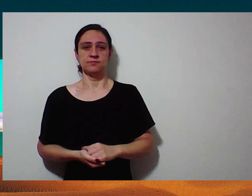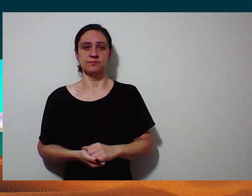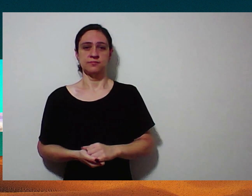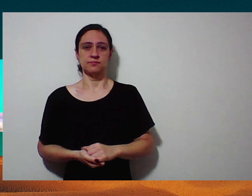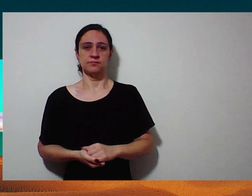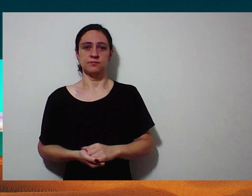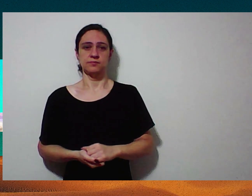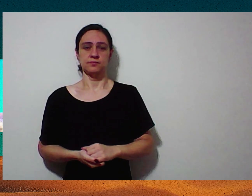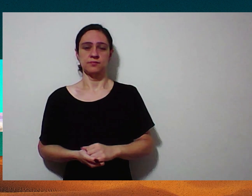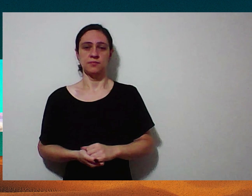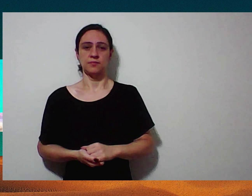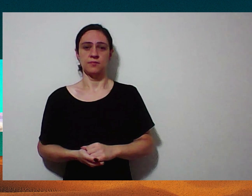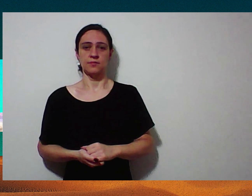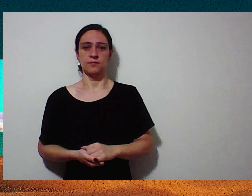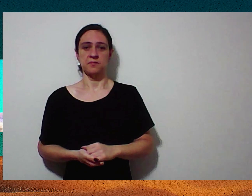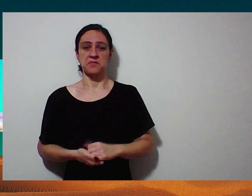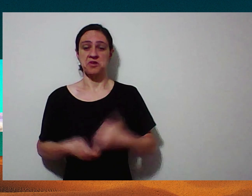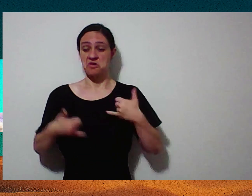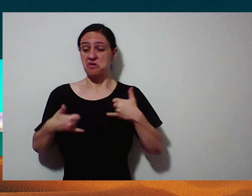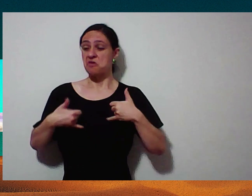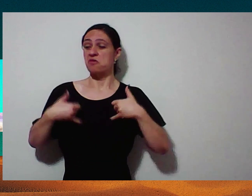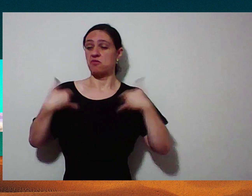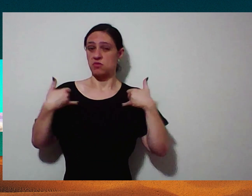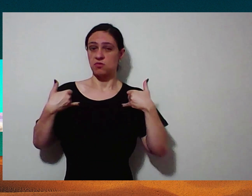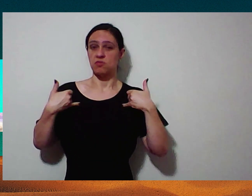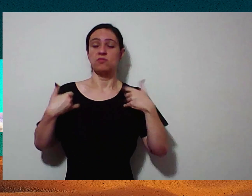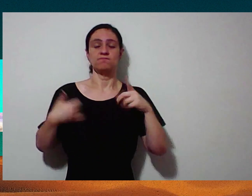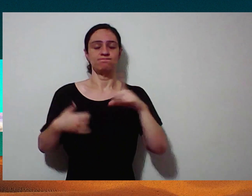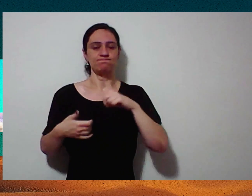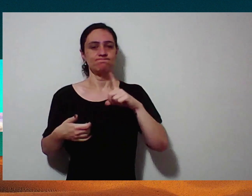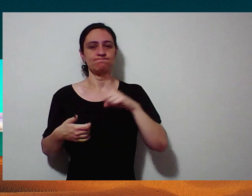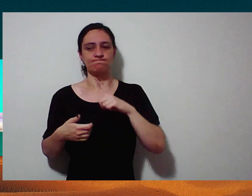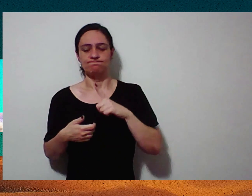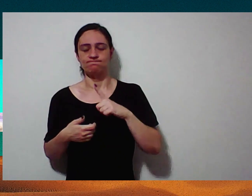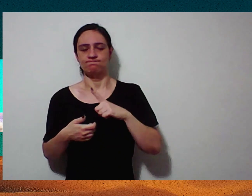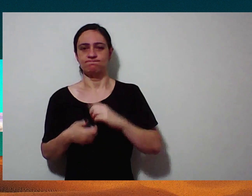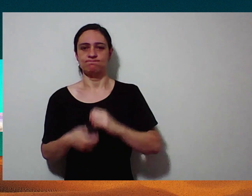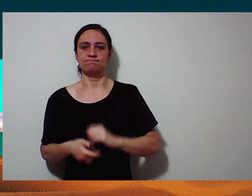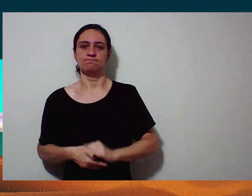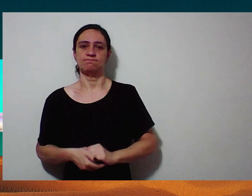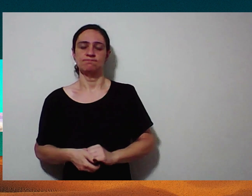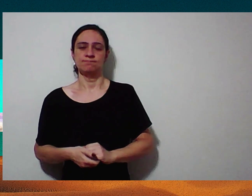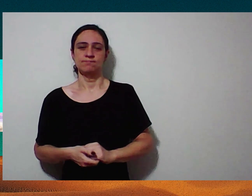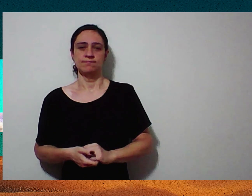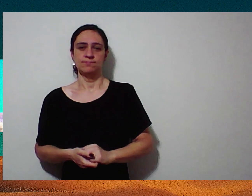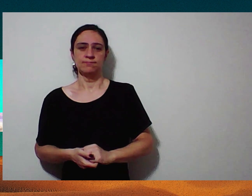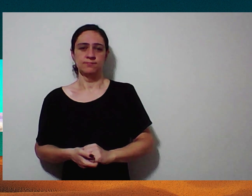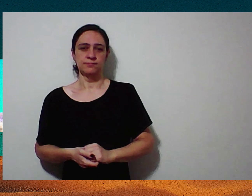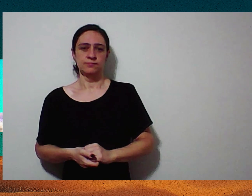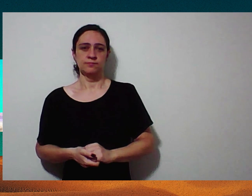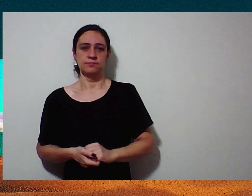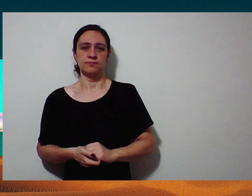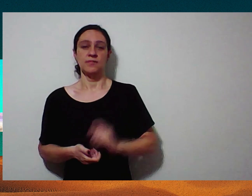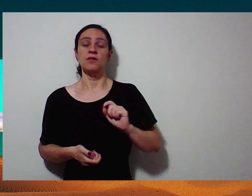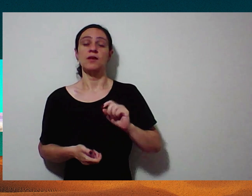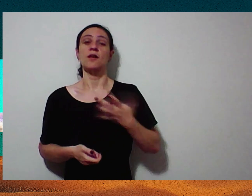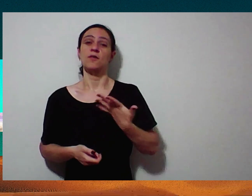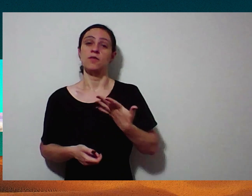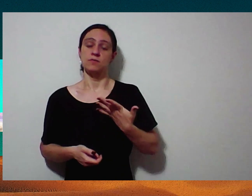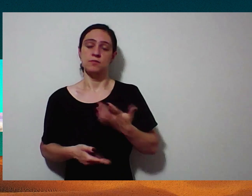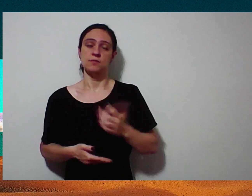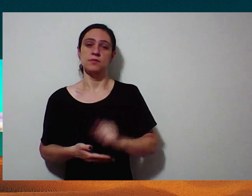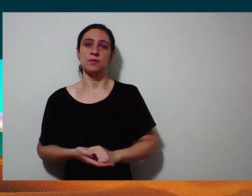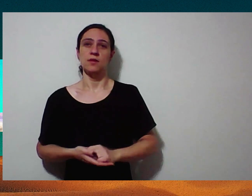orgulho certamente te contaminará. And pride will contaminate you. Aí ele começa então